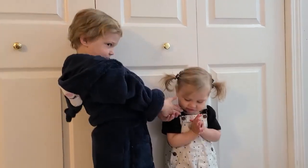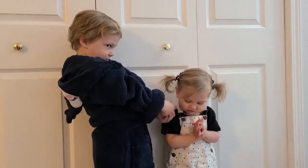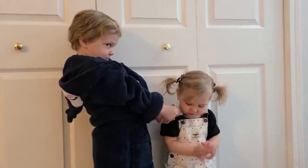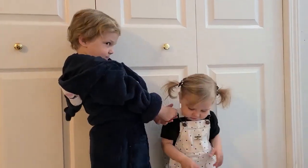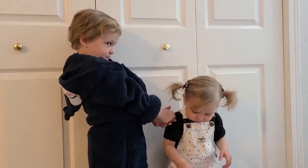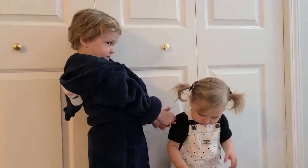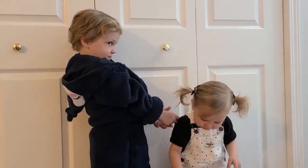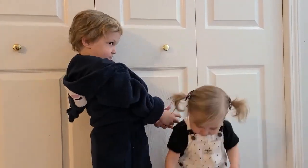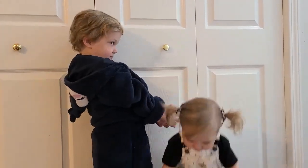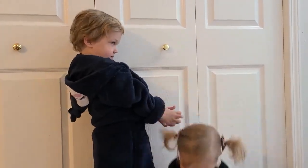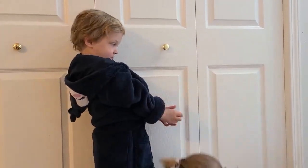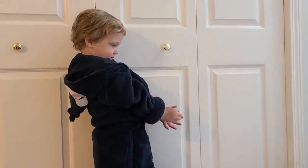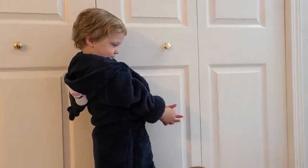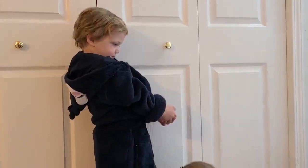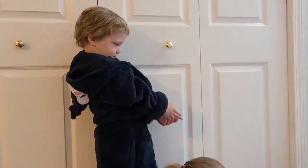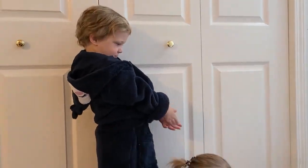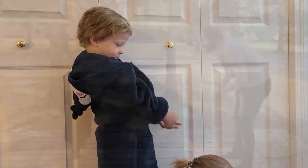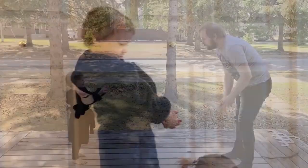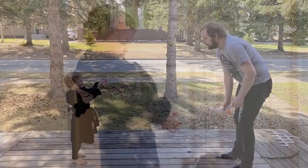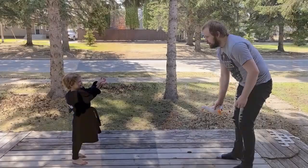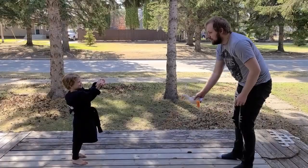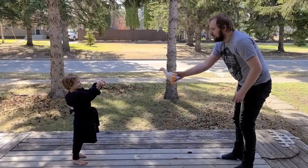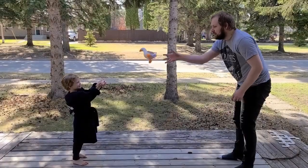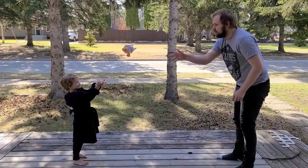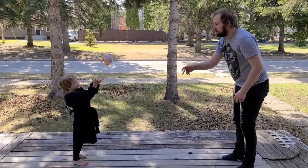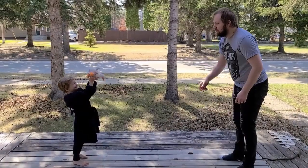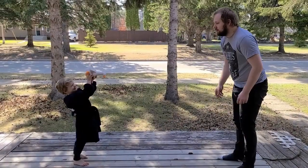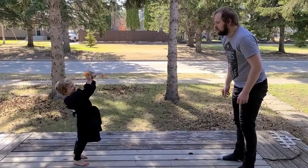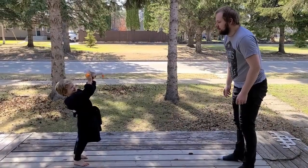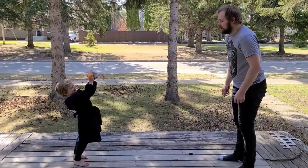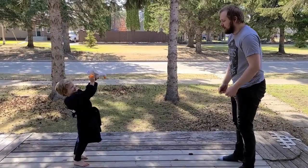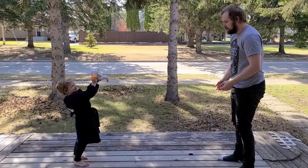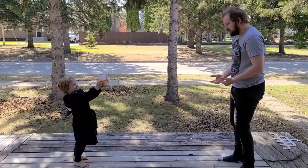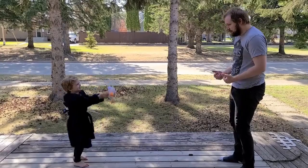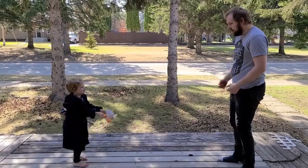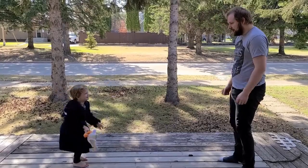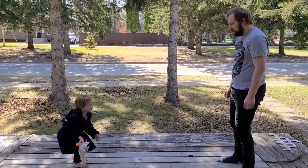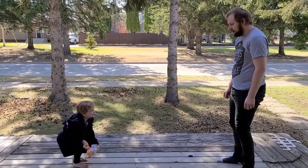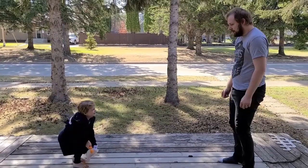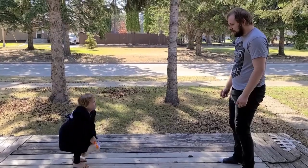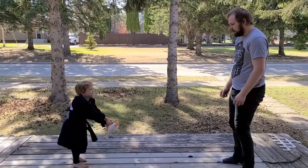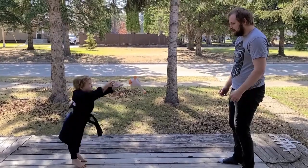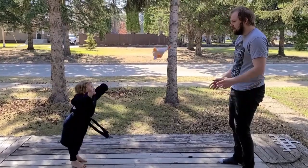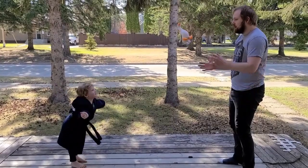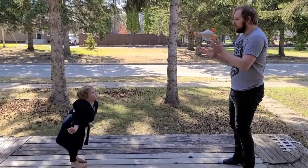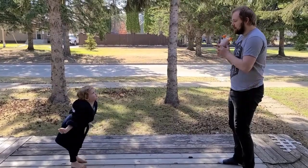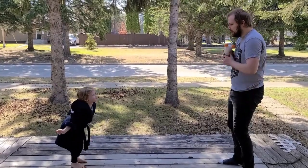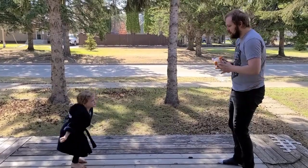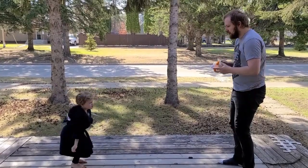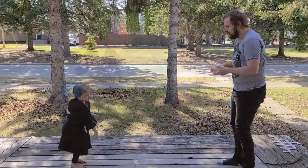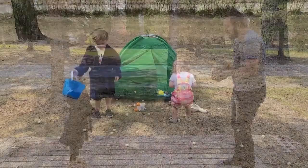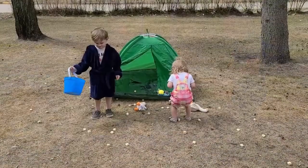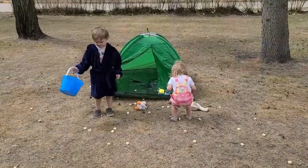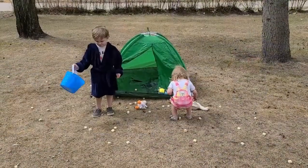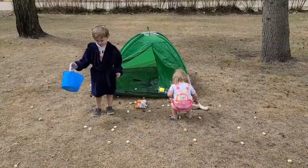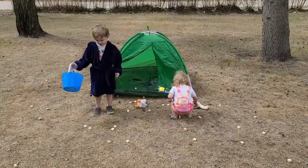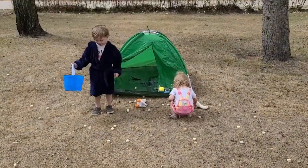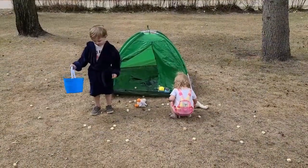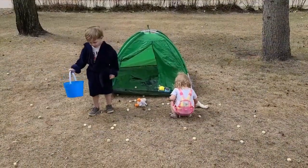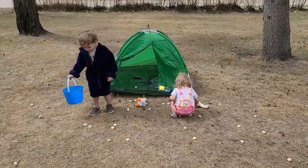and in the morning, you will have bread. That night, quail flew into the camp for the people to catch and eat. The next day, early in the